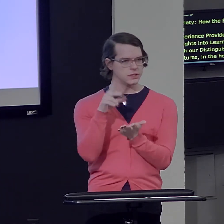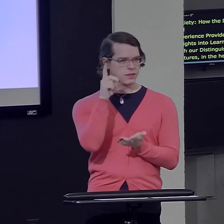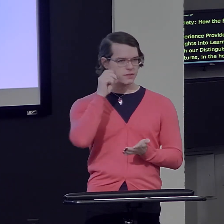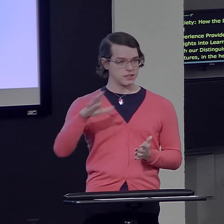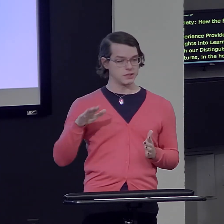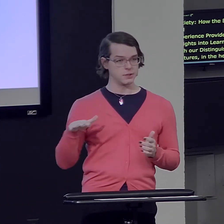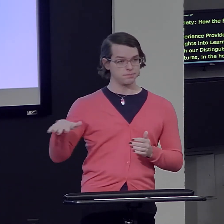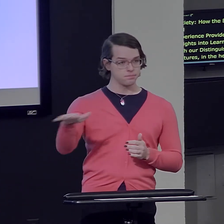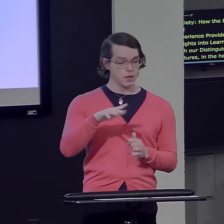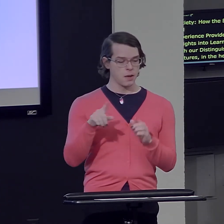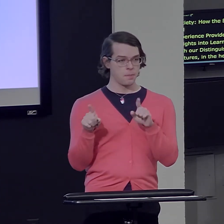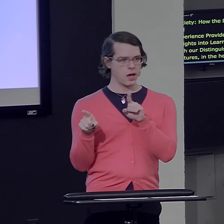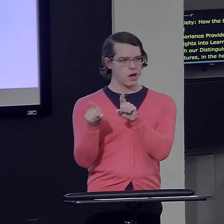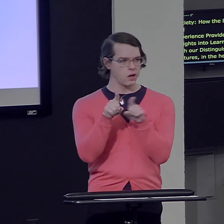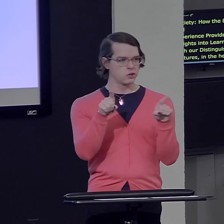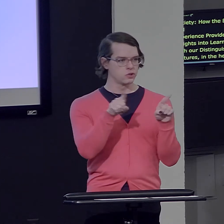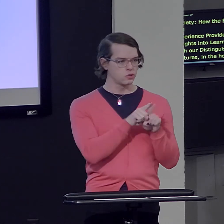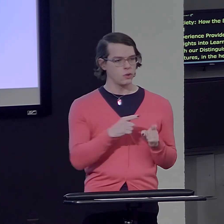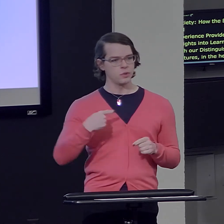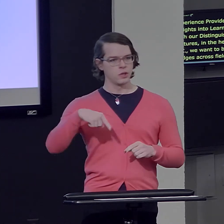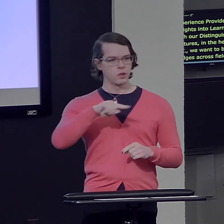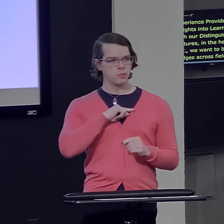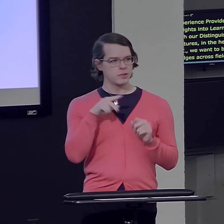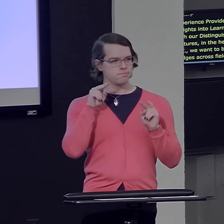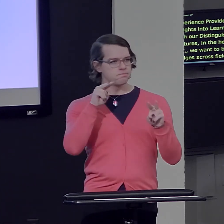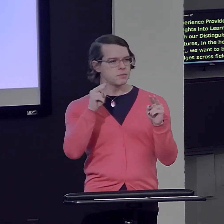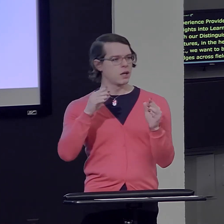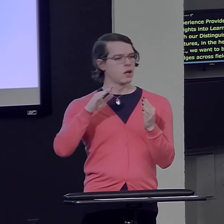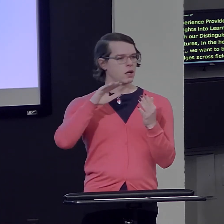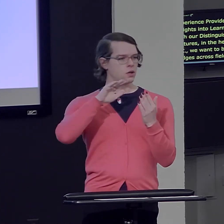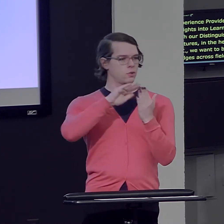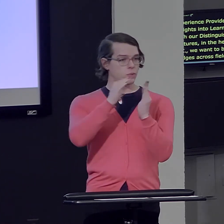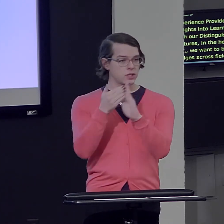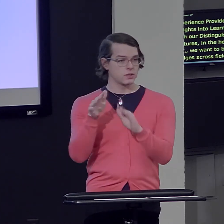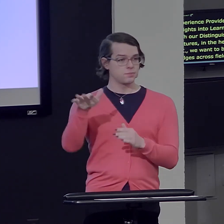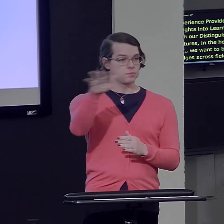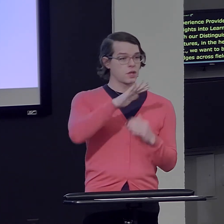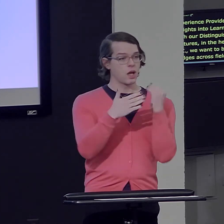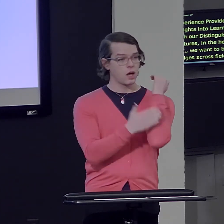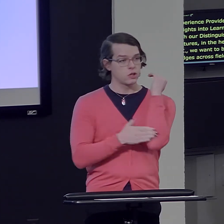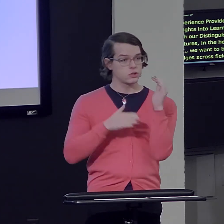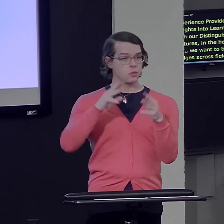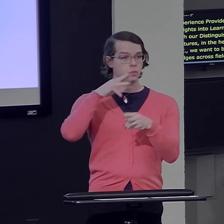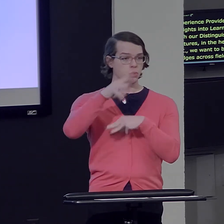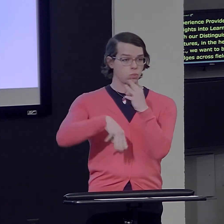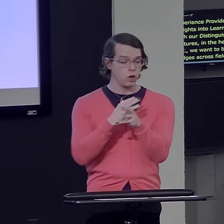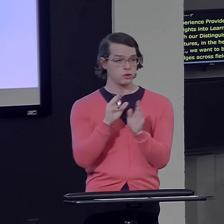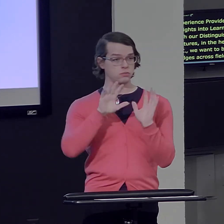here in the heart of DC, we want to build bridges